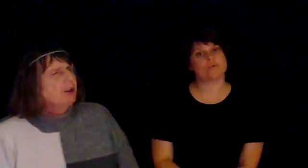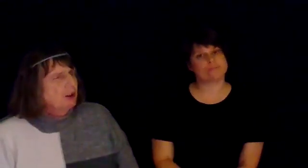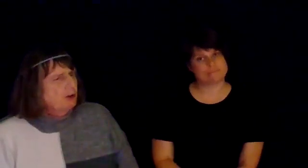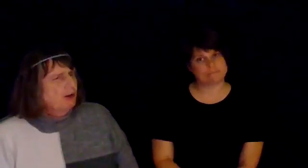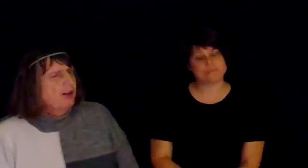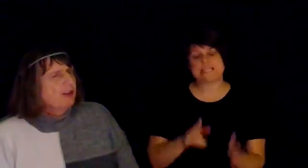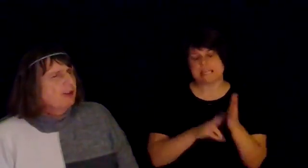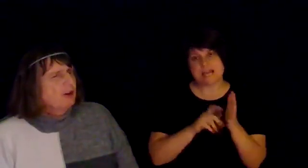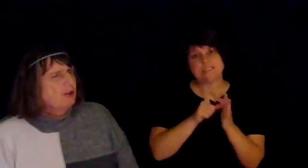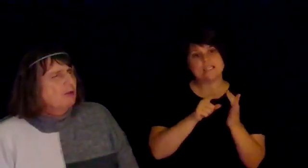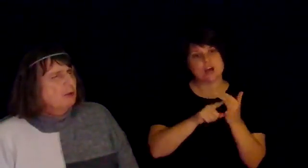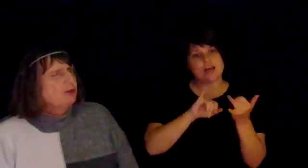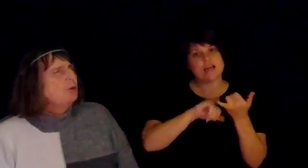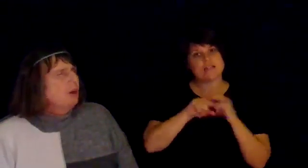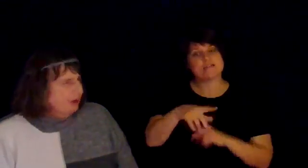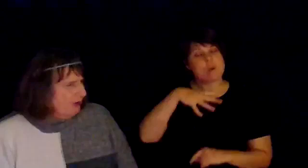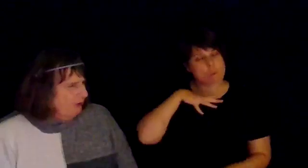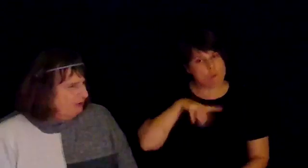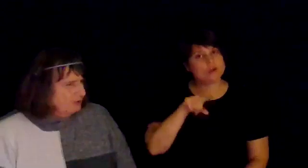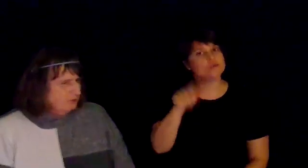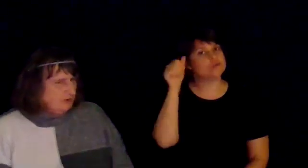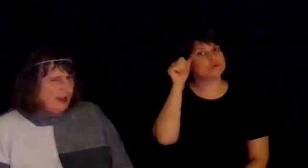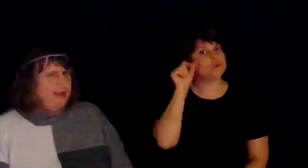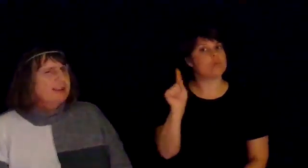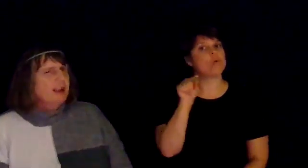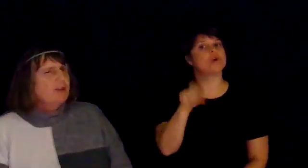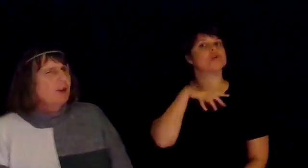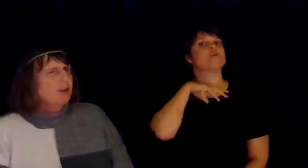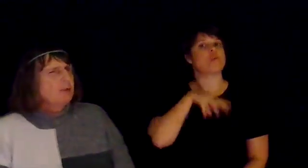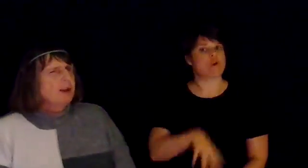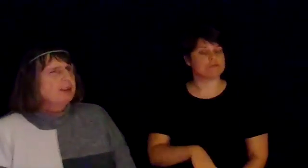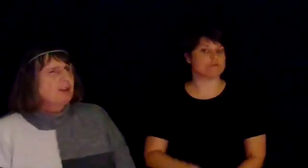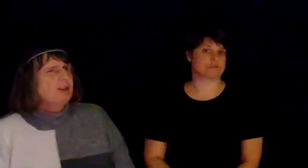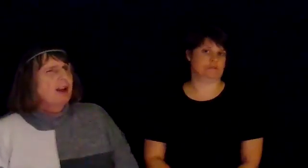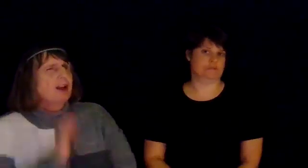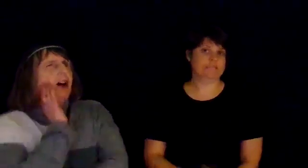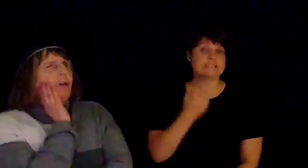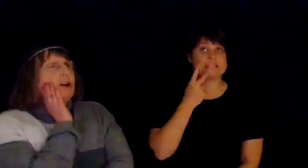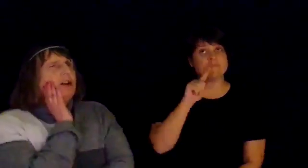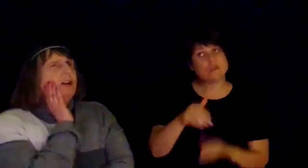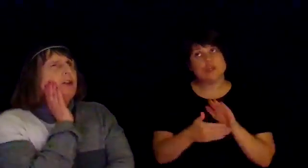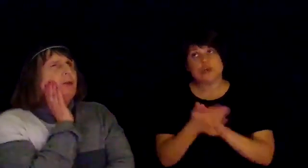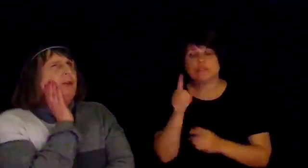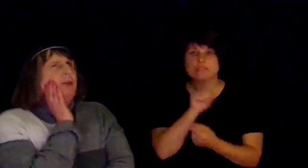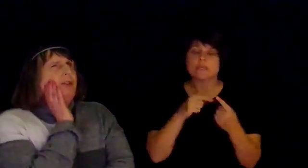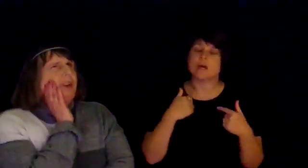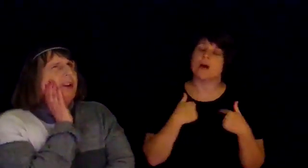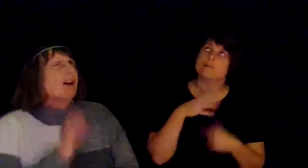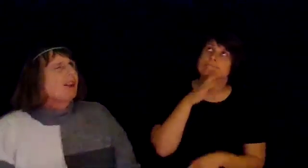like you to know that what you want. Instead of going to the meeting sort of saying, what can I